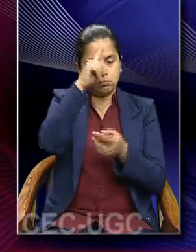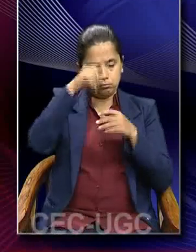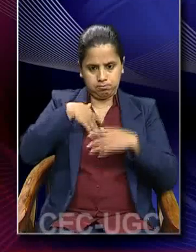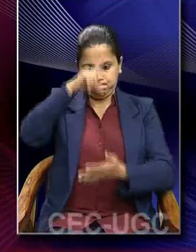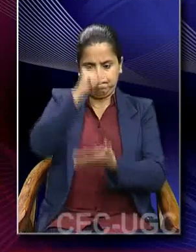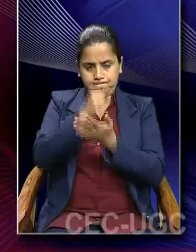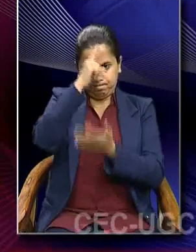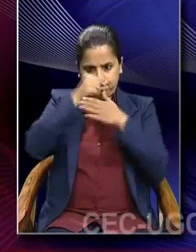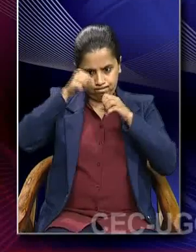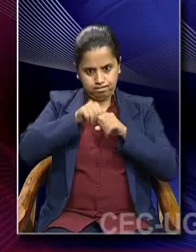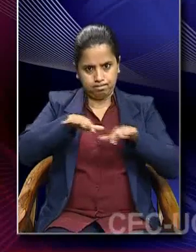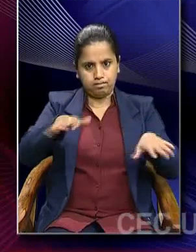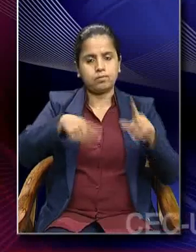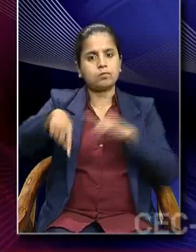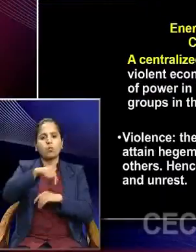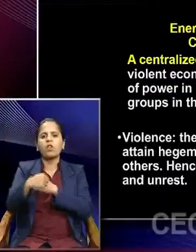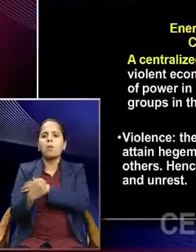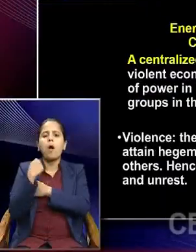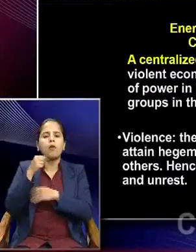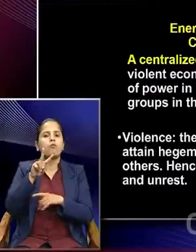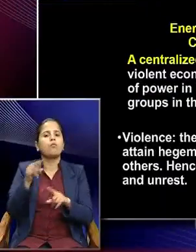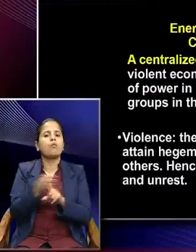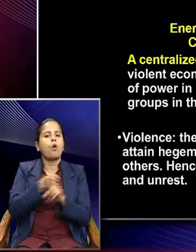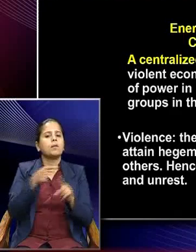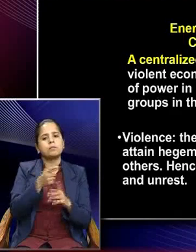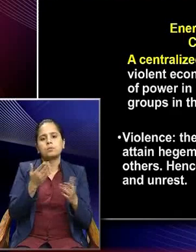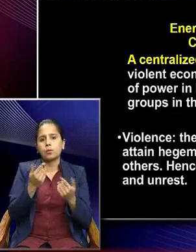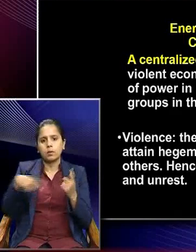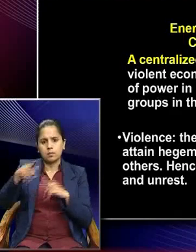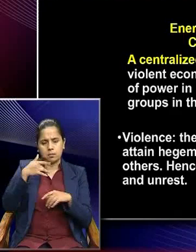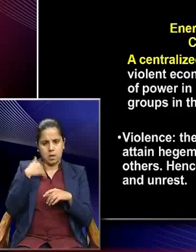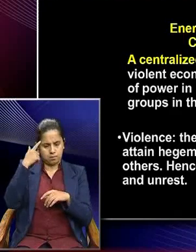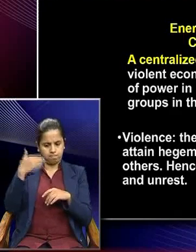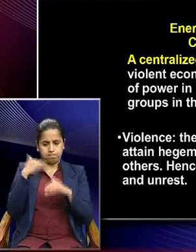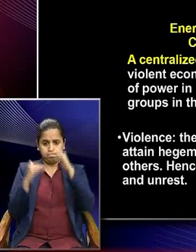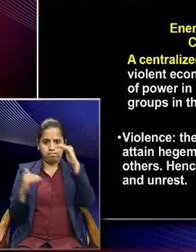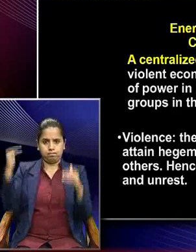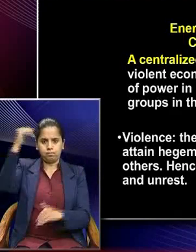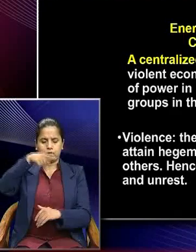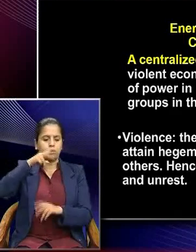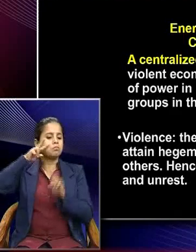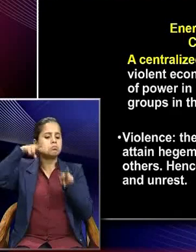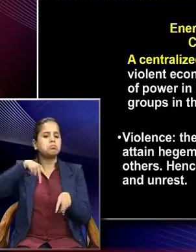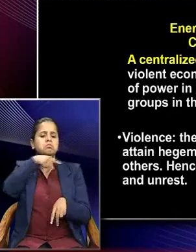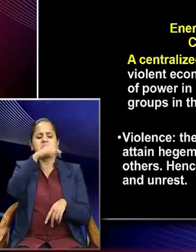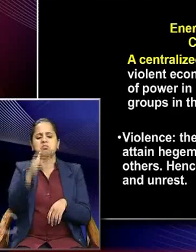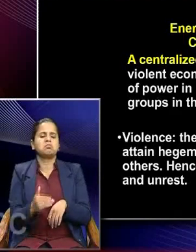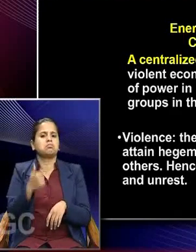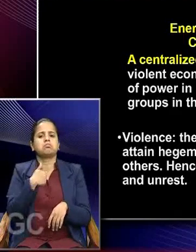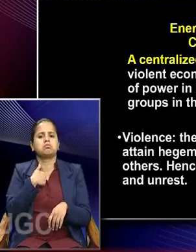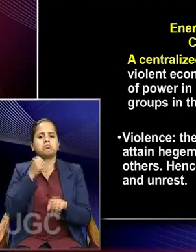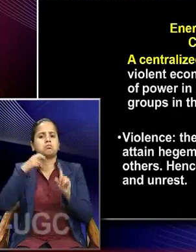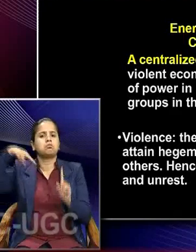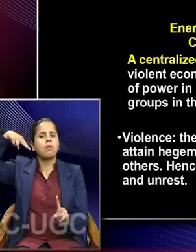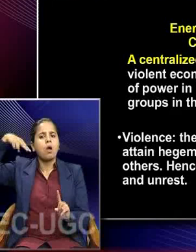is associated with quest of power to attain the hegemony and supremacy over others. So here is a situation which